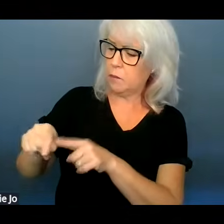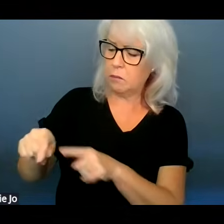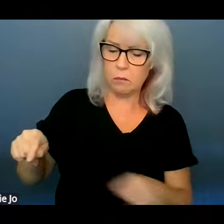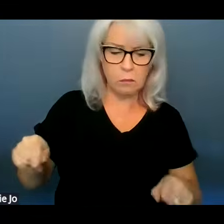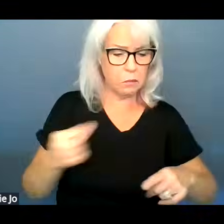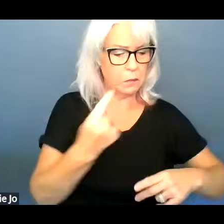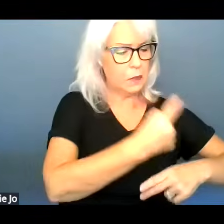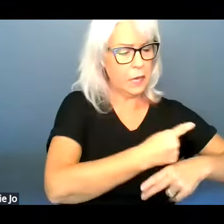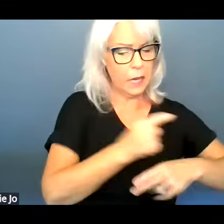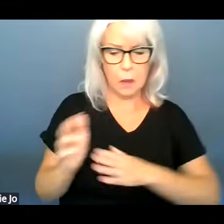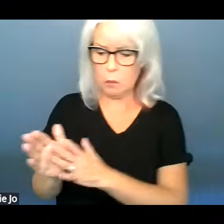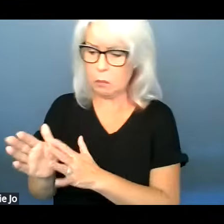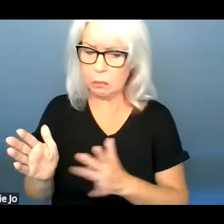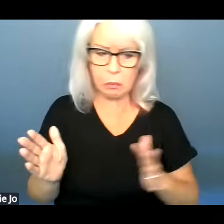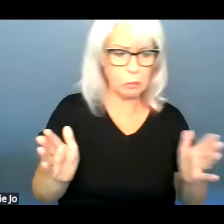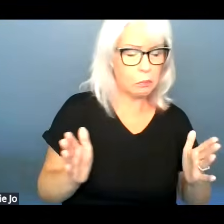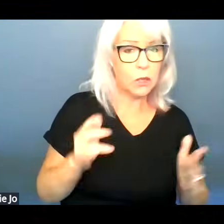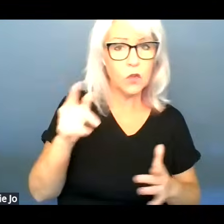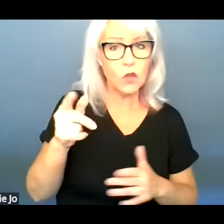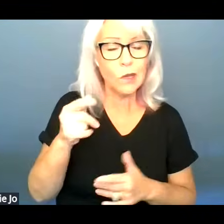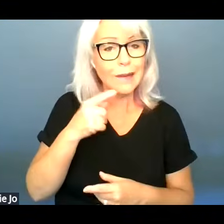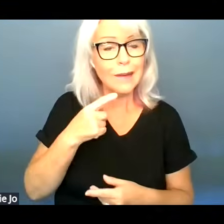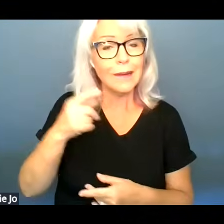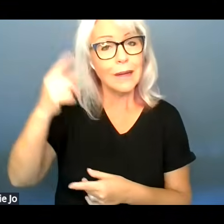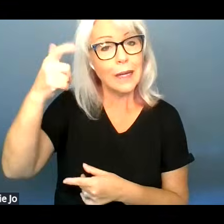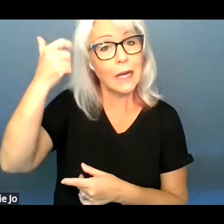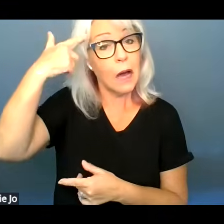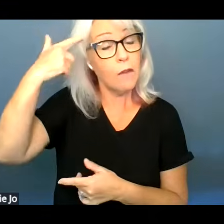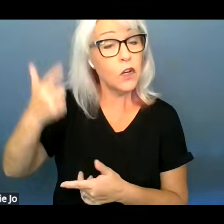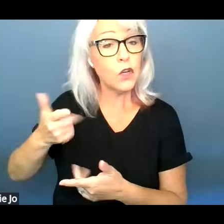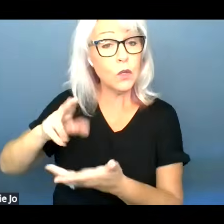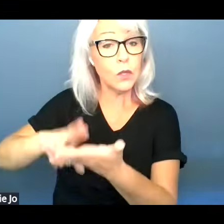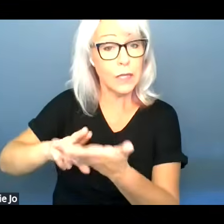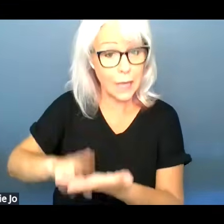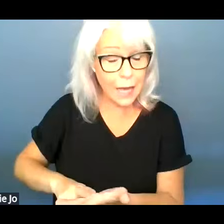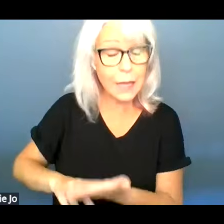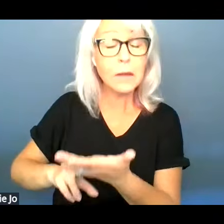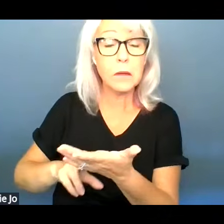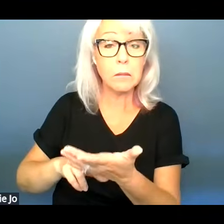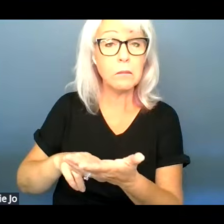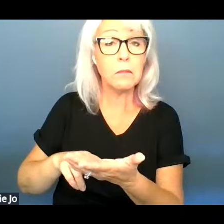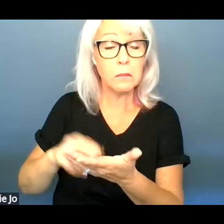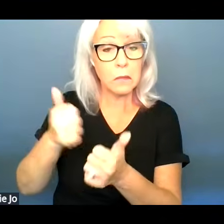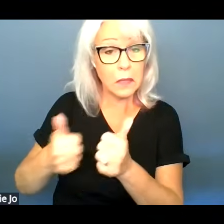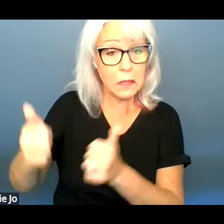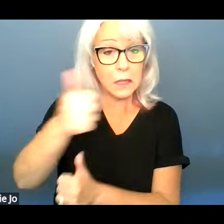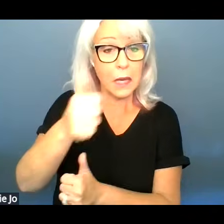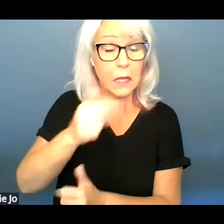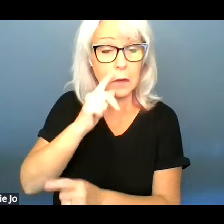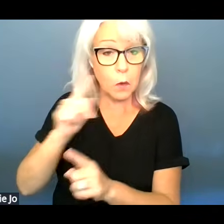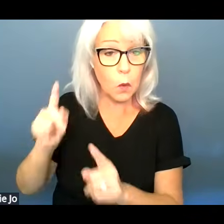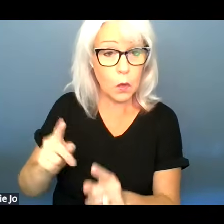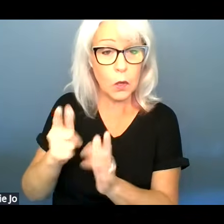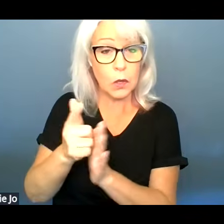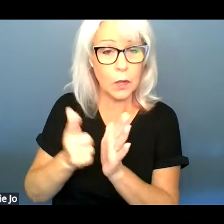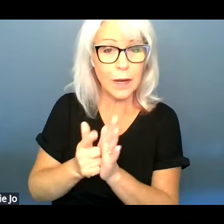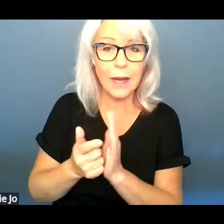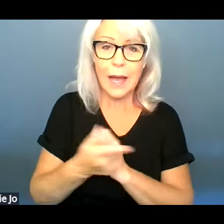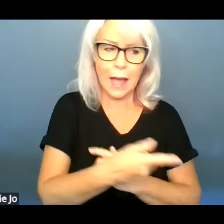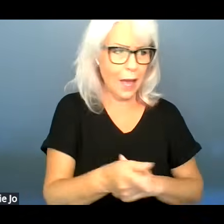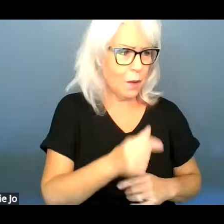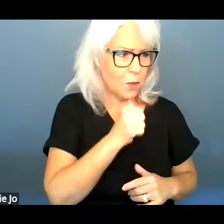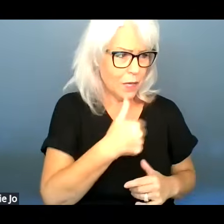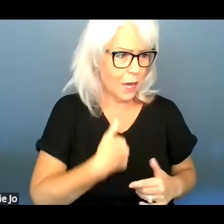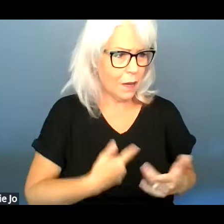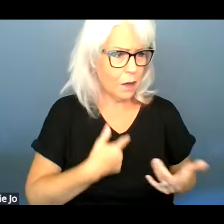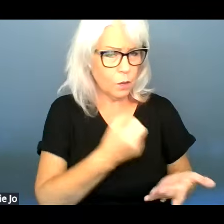Governor Whitmer signed executive orders and they fell outside of her statutory authority. That would not be approved. I wouldn't condone it. If I